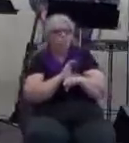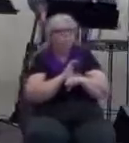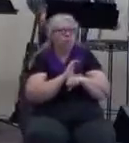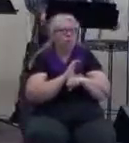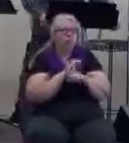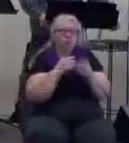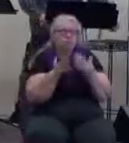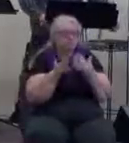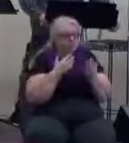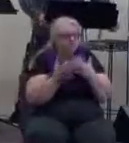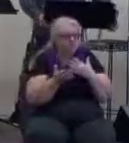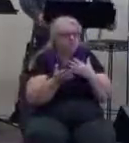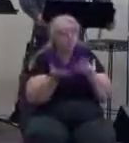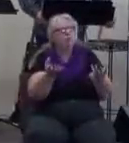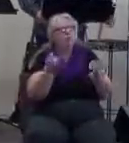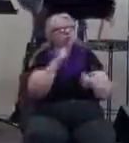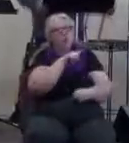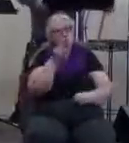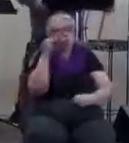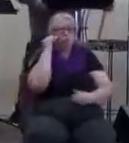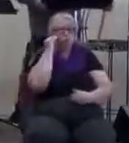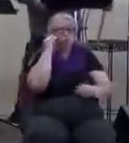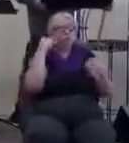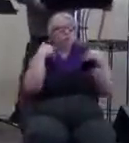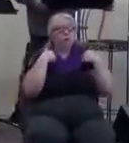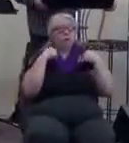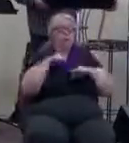I want you to know that you're influential.